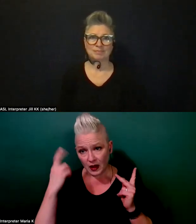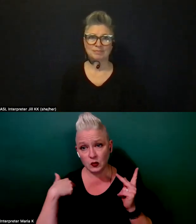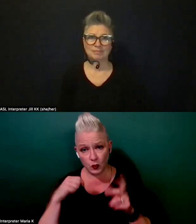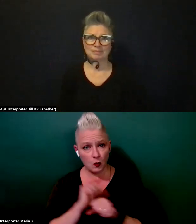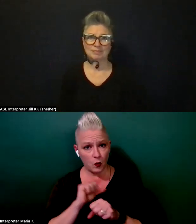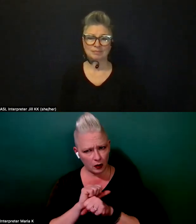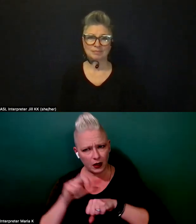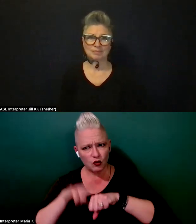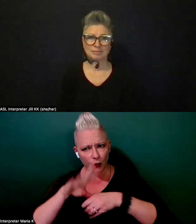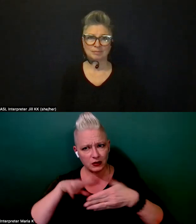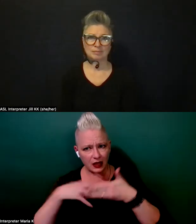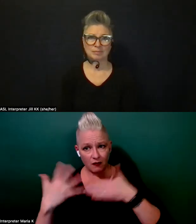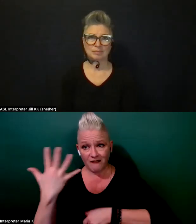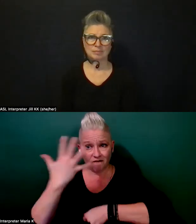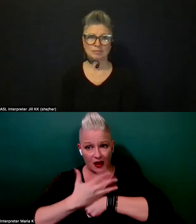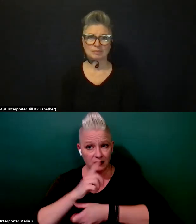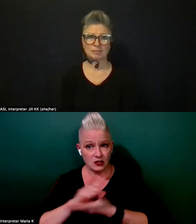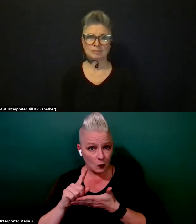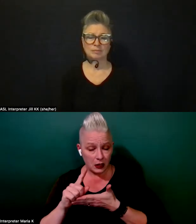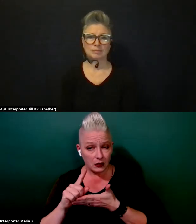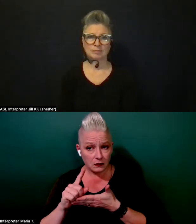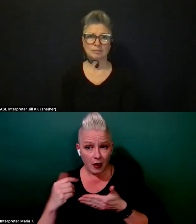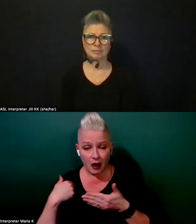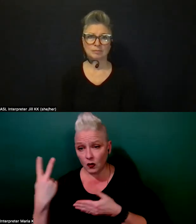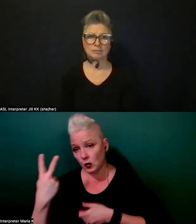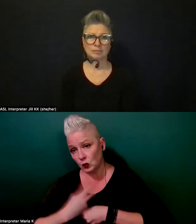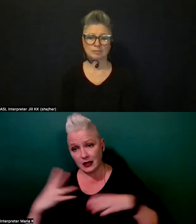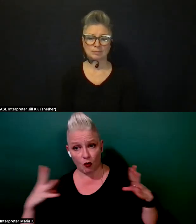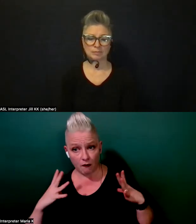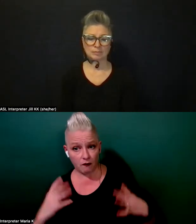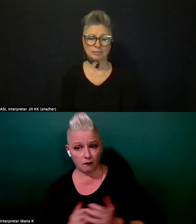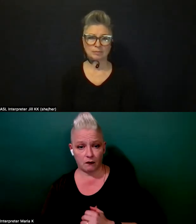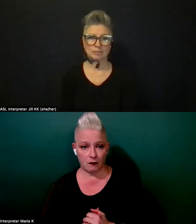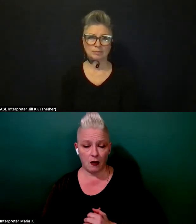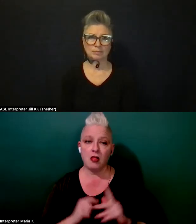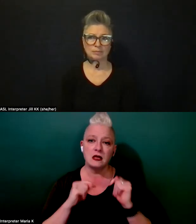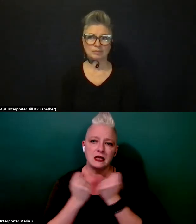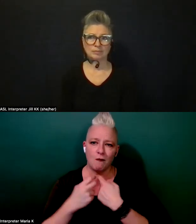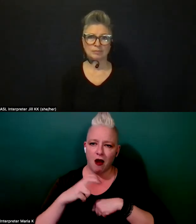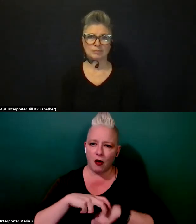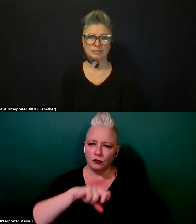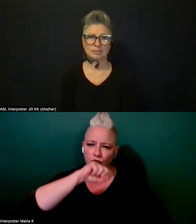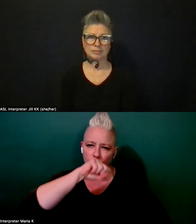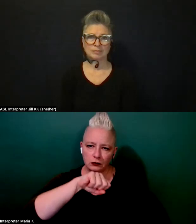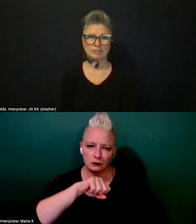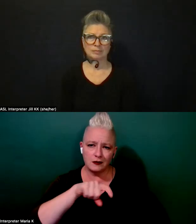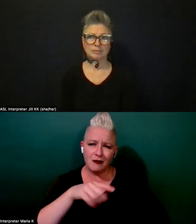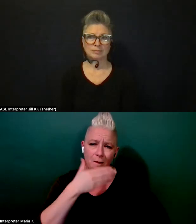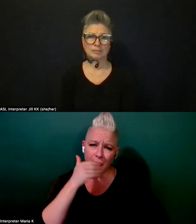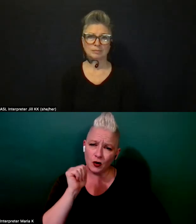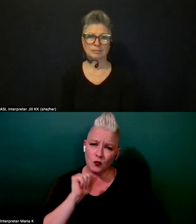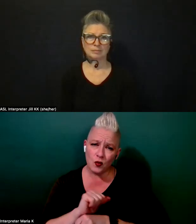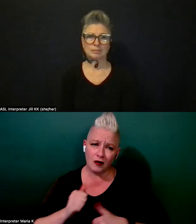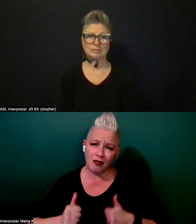normal schedule, like 5 days a week. So we do have 2 days off. And I did love the team in Ireland because they have a better work-life balance